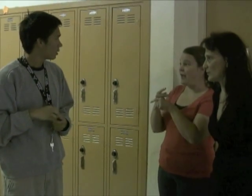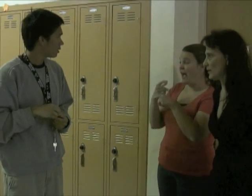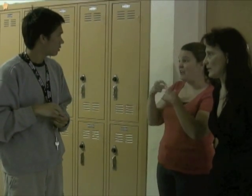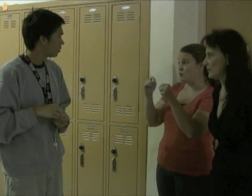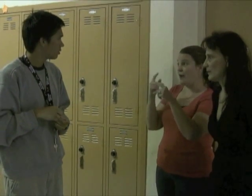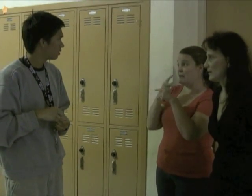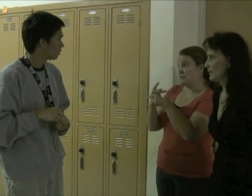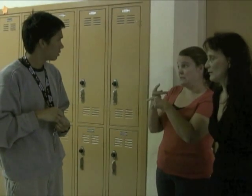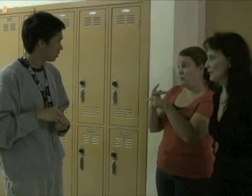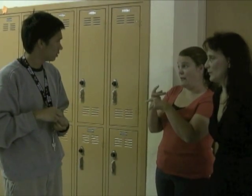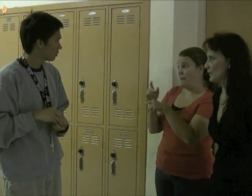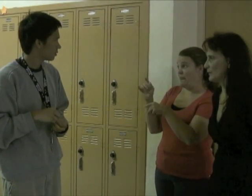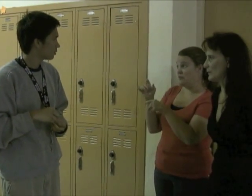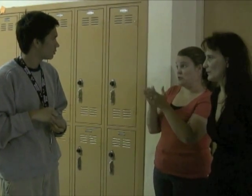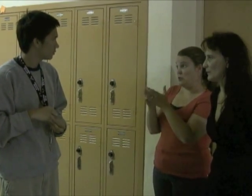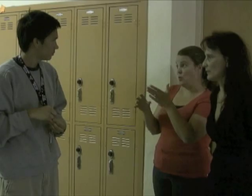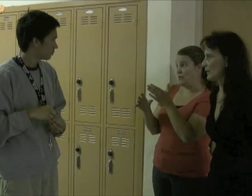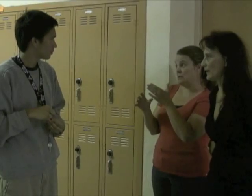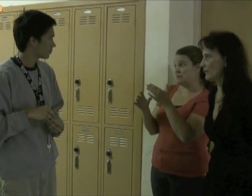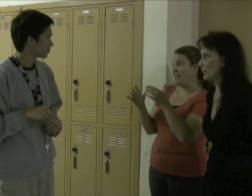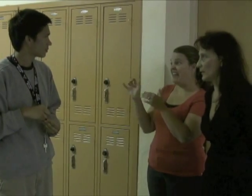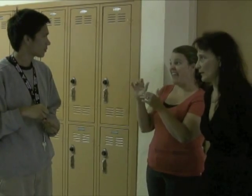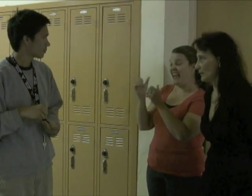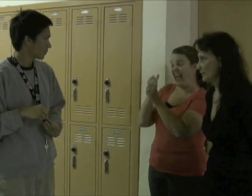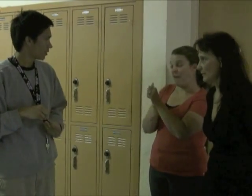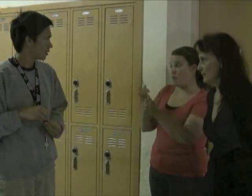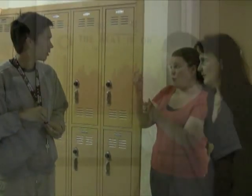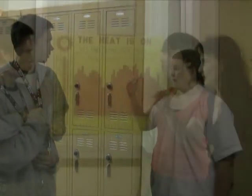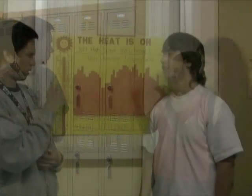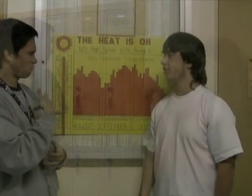I try and treat the students like everyone else.